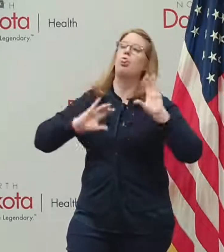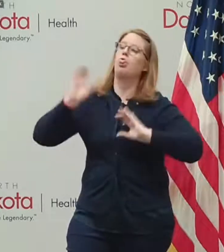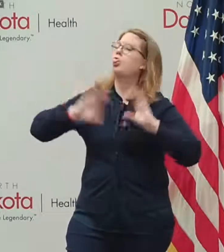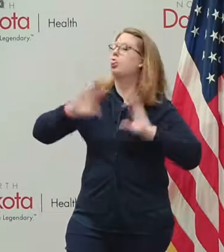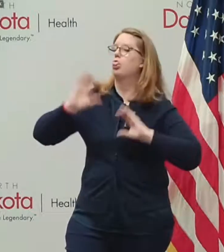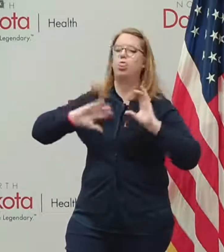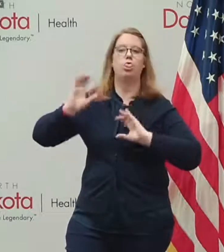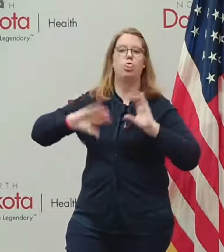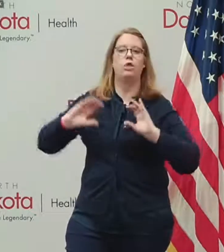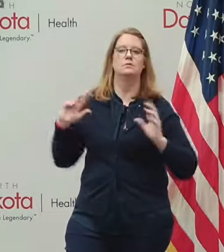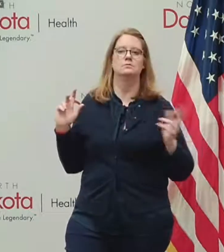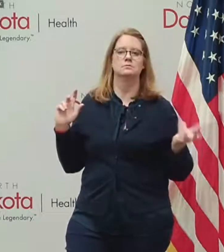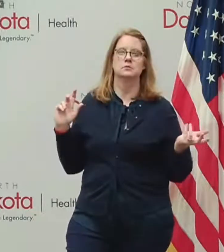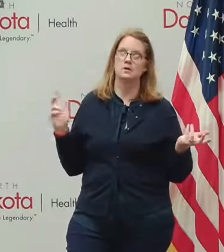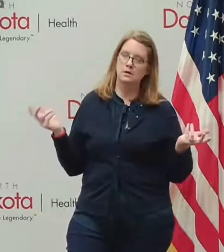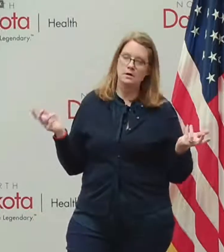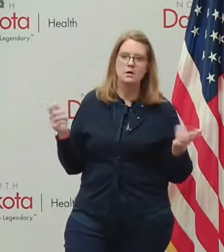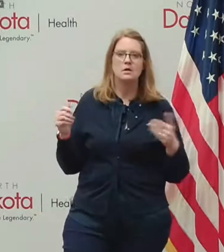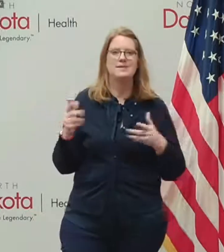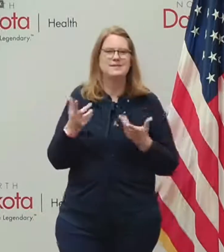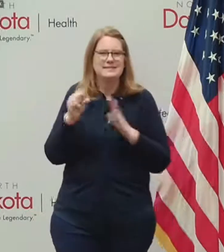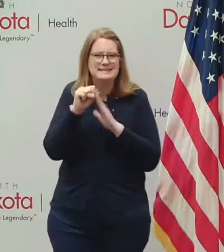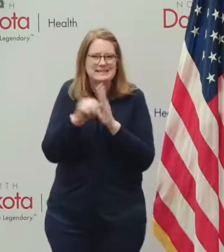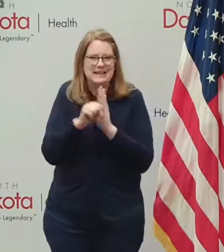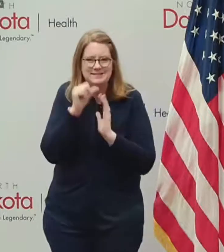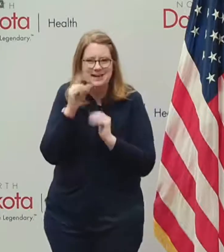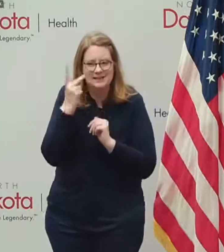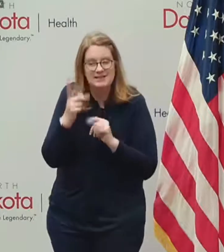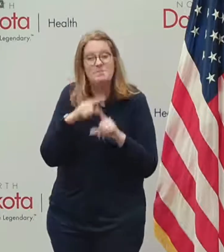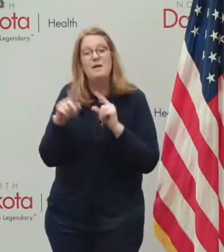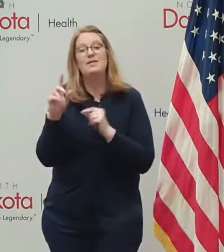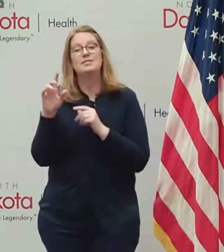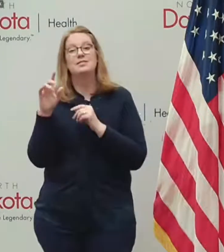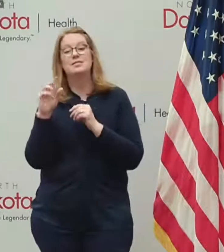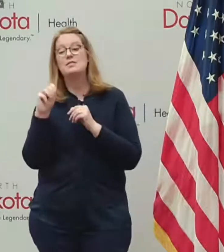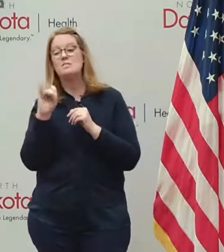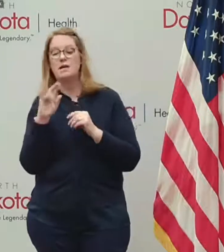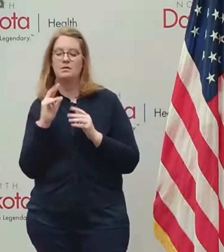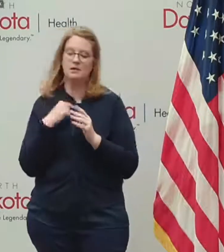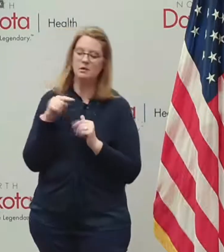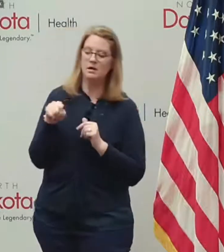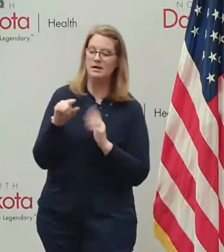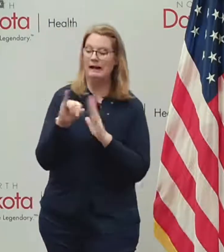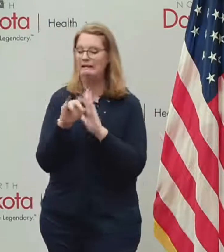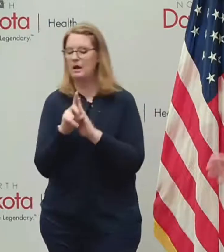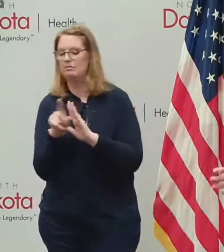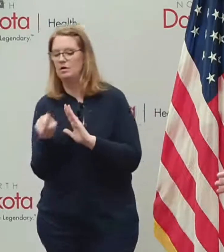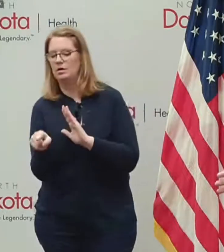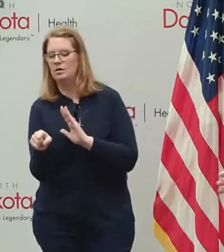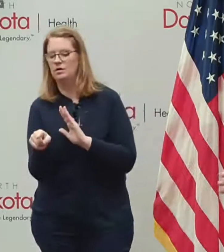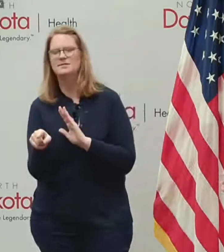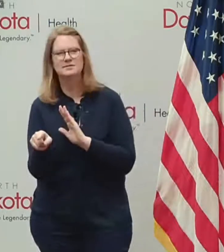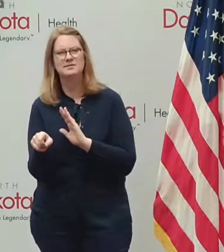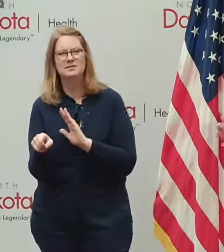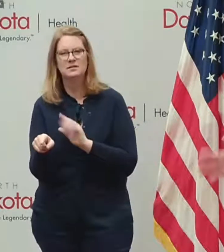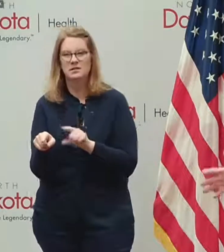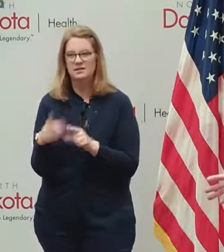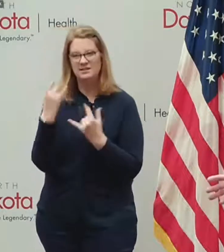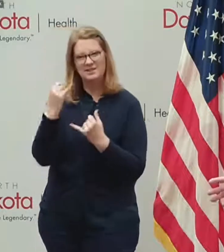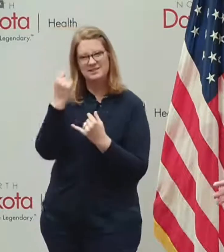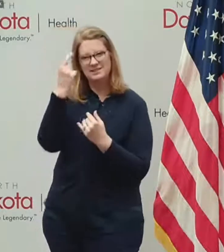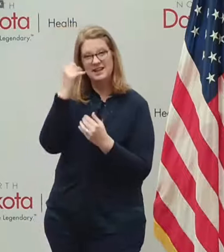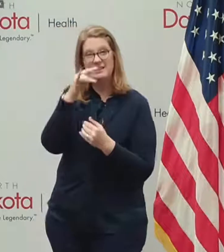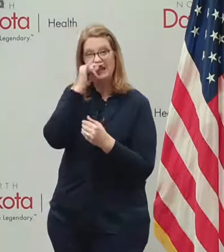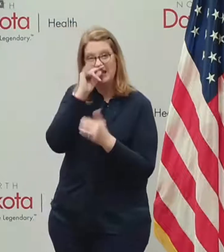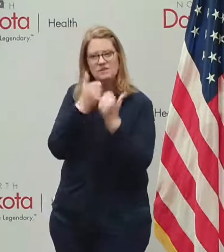state would ever see. That's something a mayor might understand. And then you might say, hey, let's take the, let's make sure we're protecting those kids that are going to dance